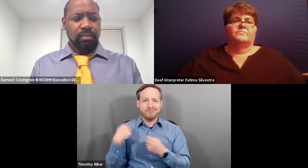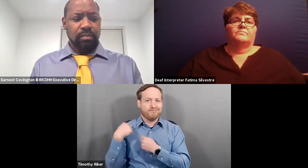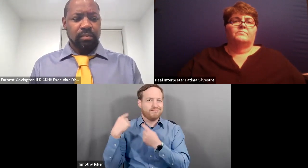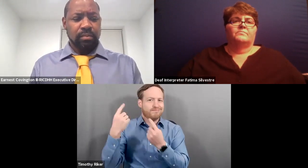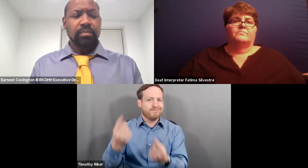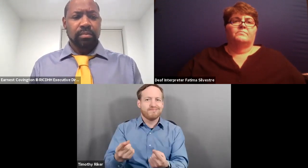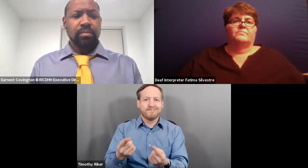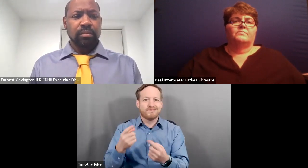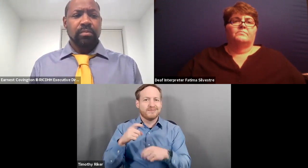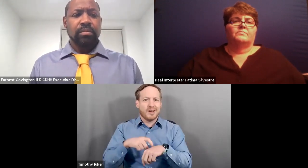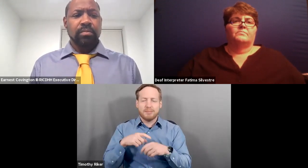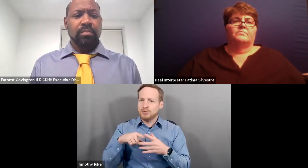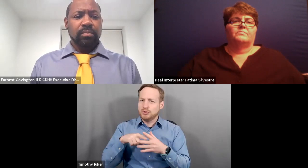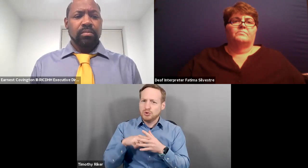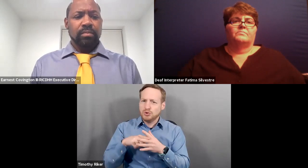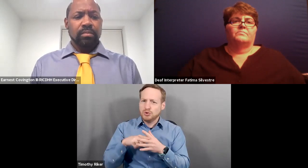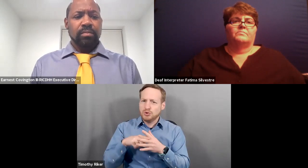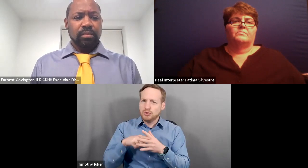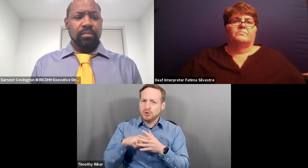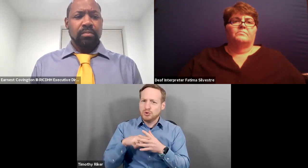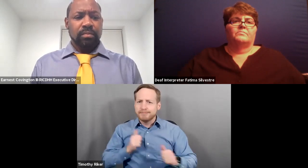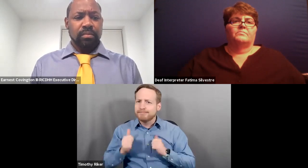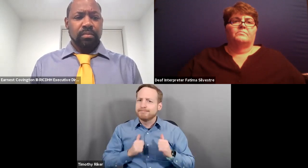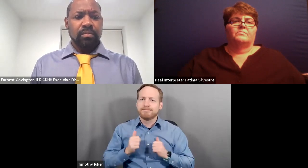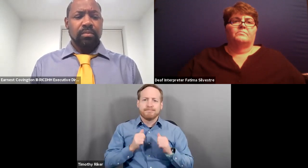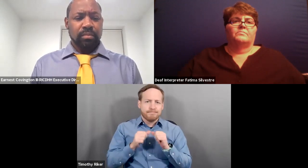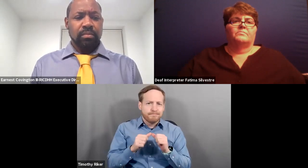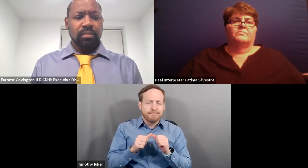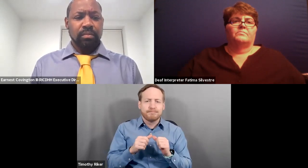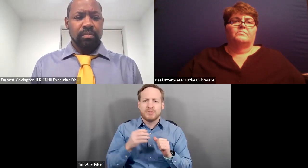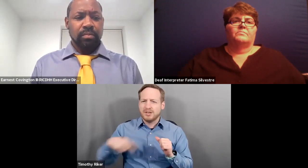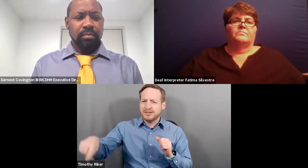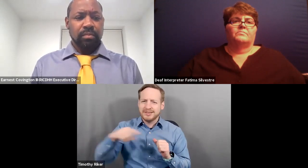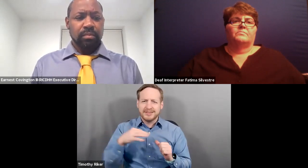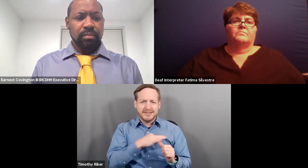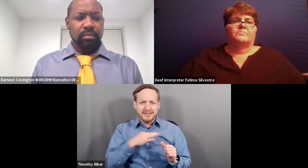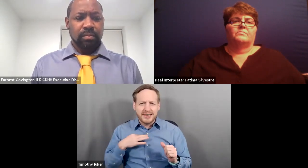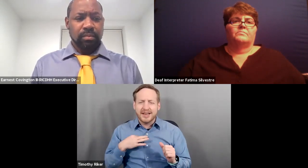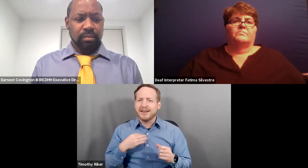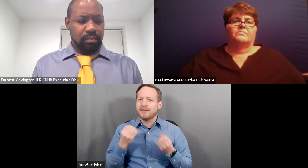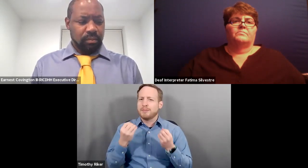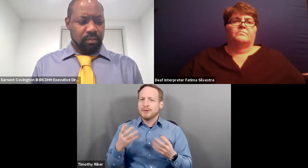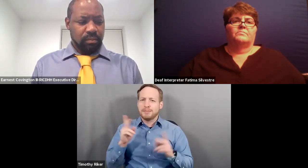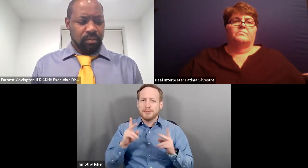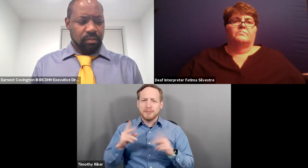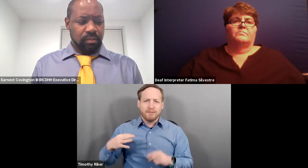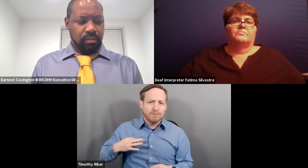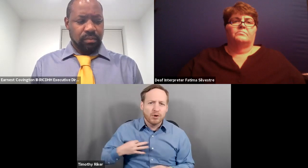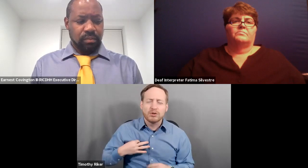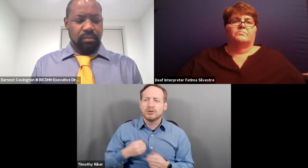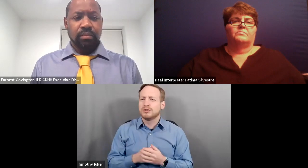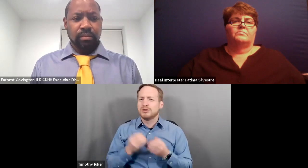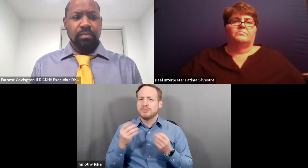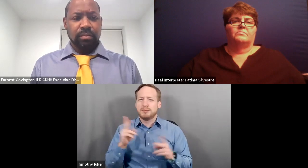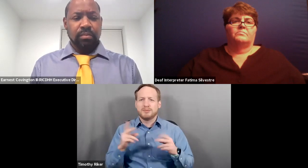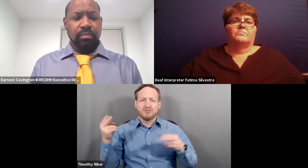I have to say that he took over during one of the worst times we have ever had. And yet he's kept going, he's kept the staff